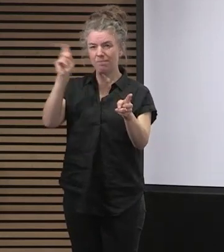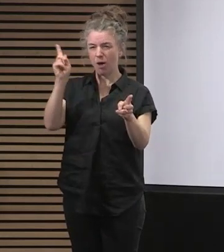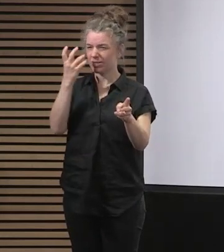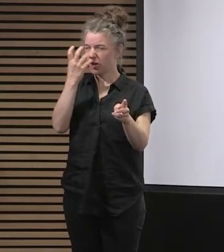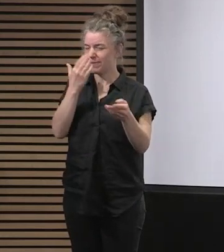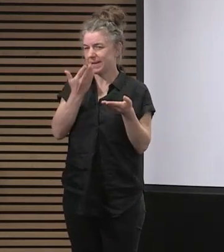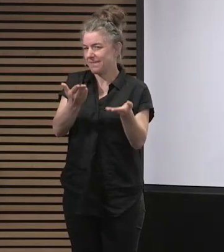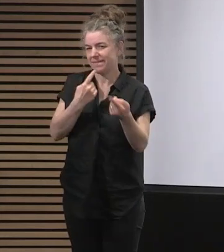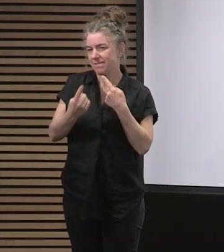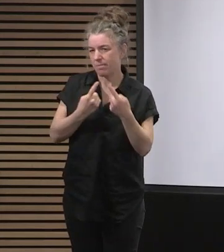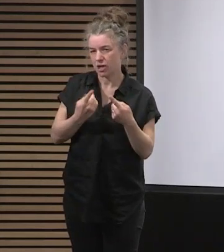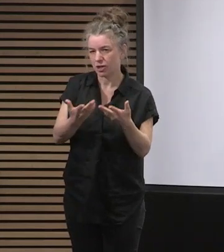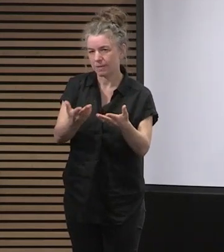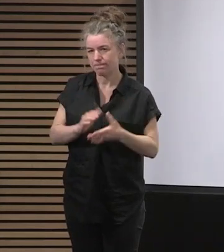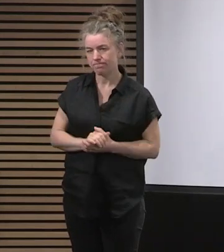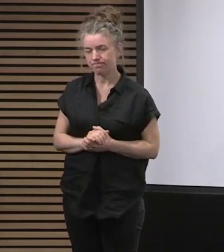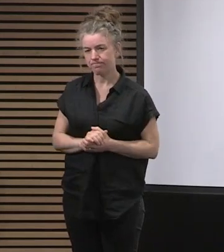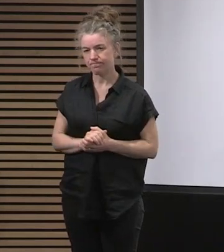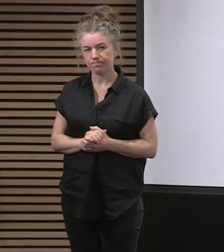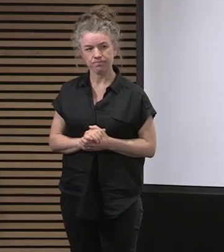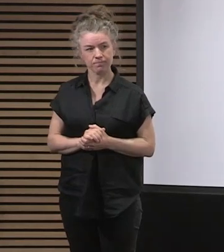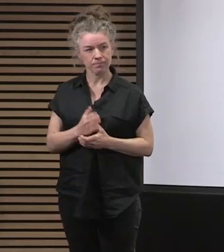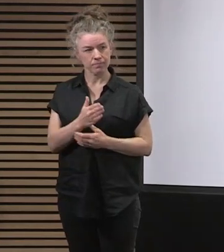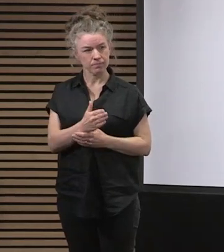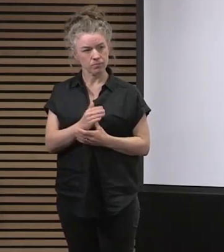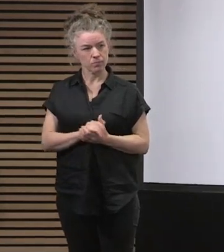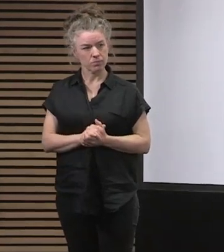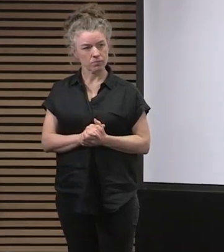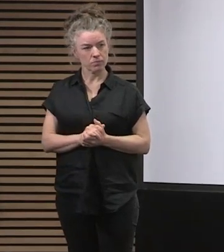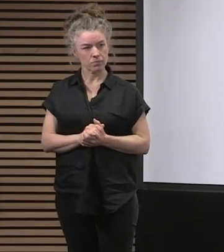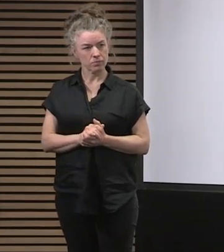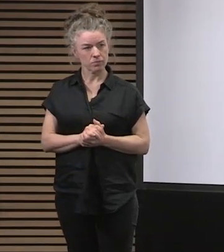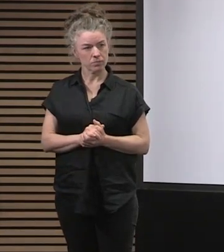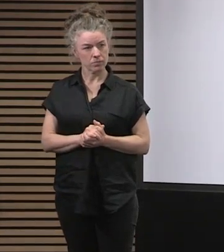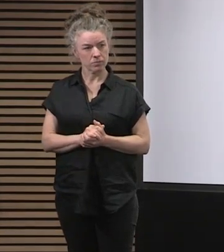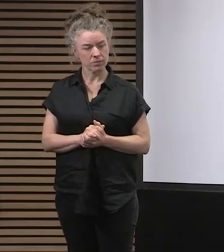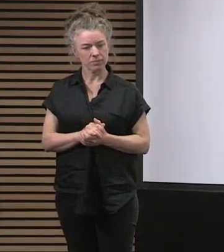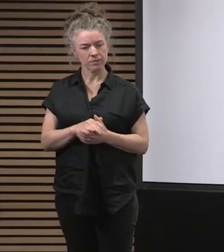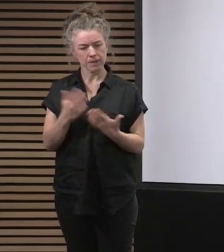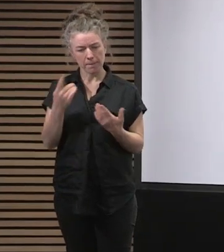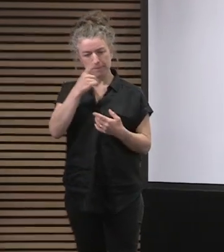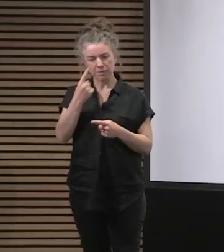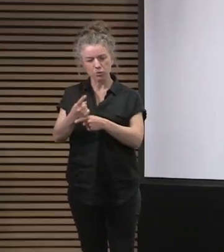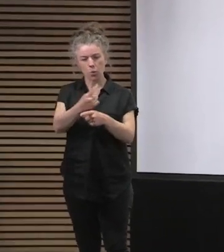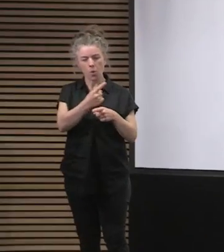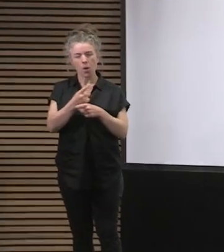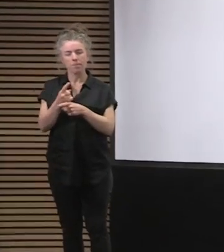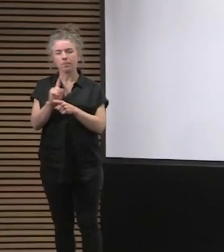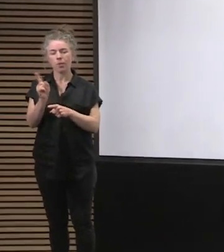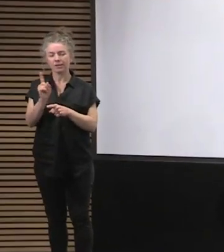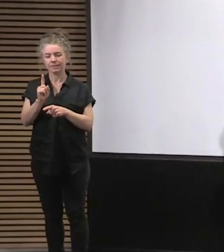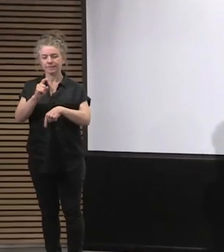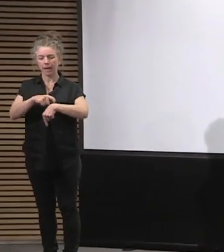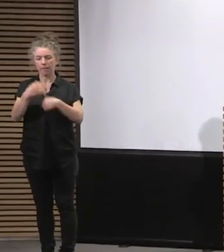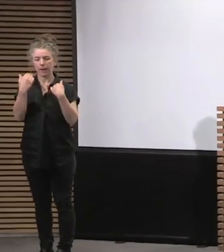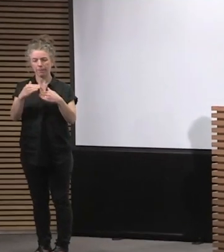to you. Mr. Black, there have been calls more recently to enforce a curfew after dark, or potentially to